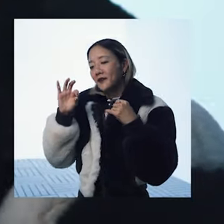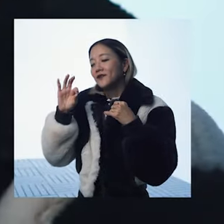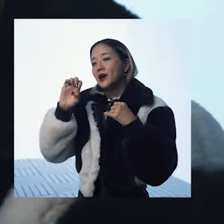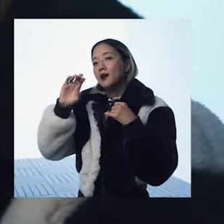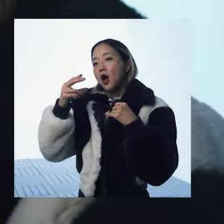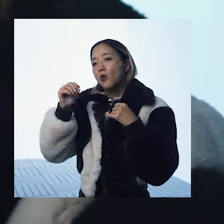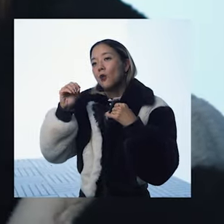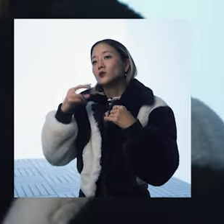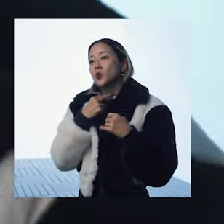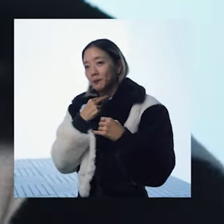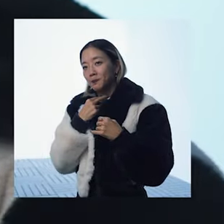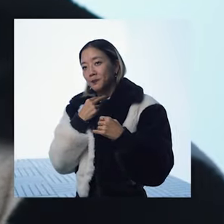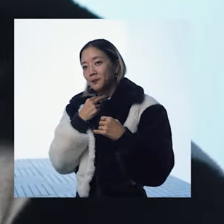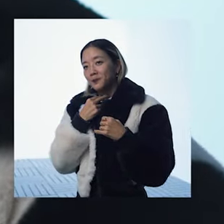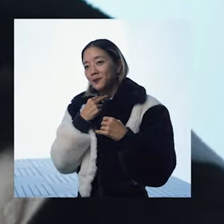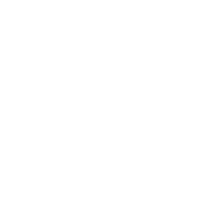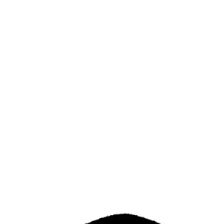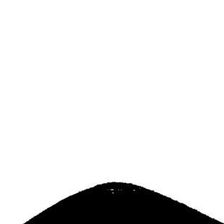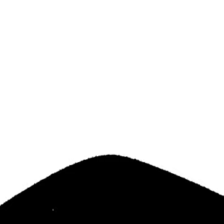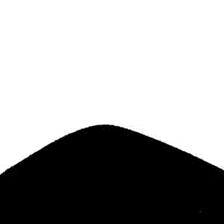titled A String of Echo Traps.